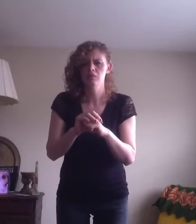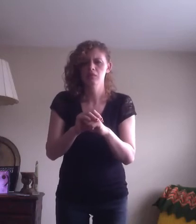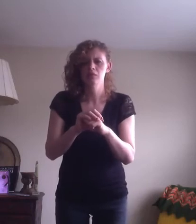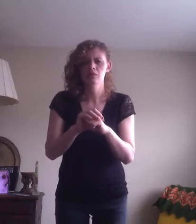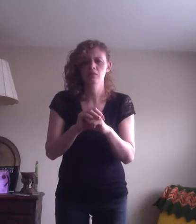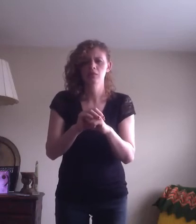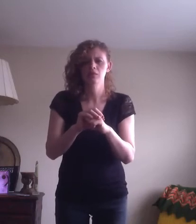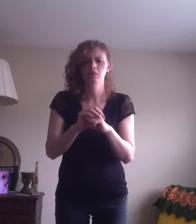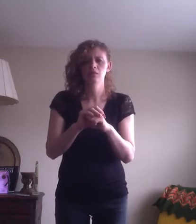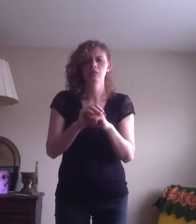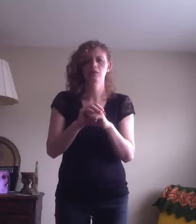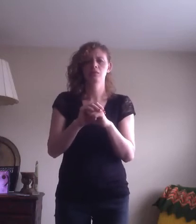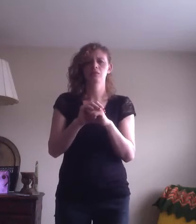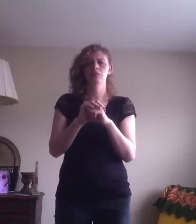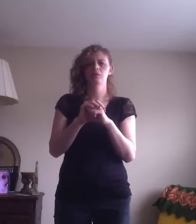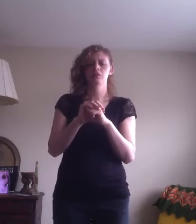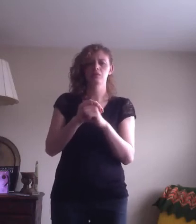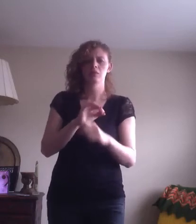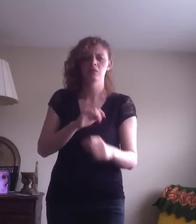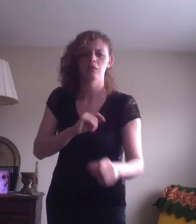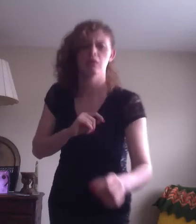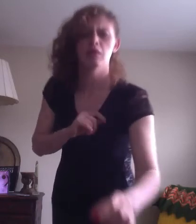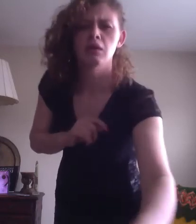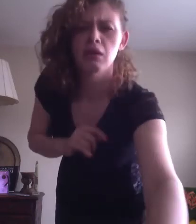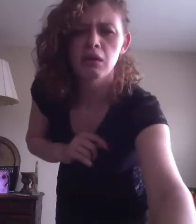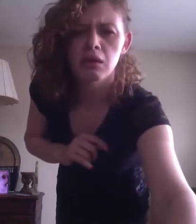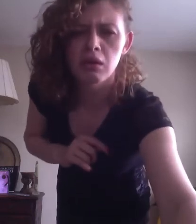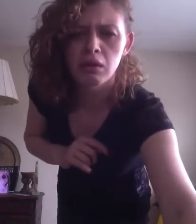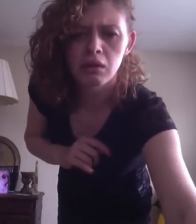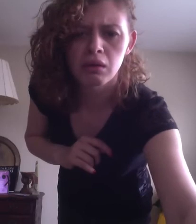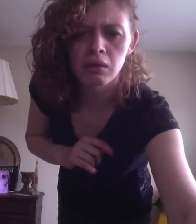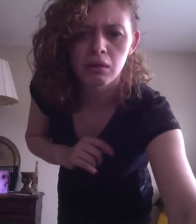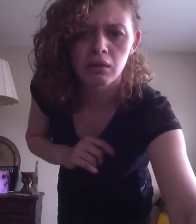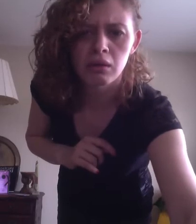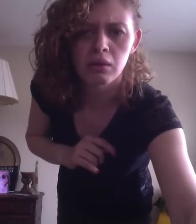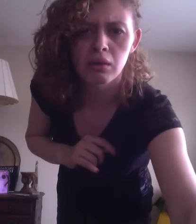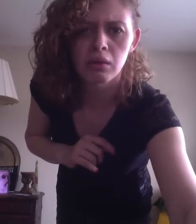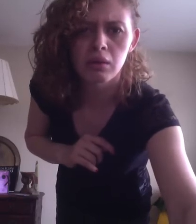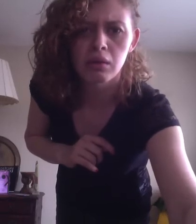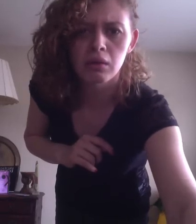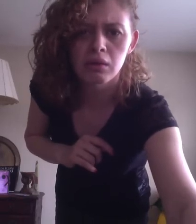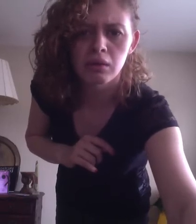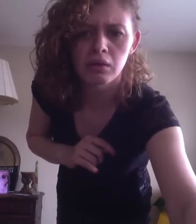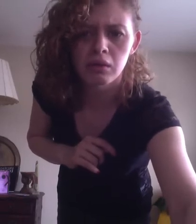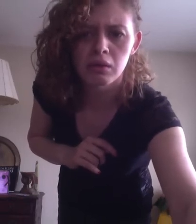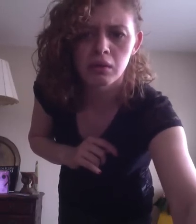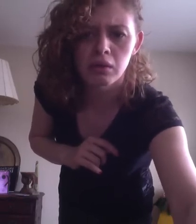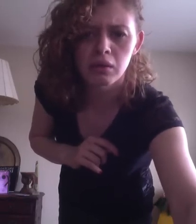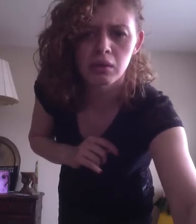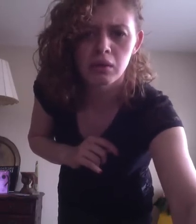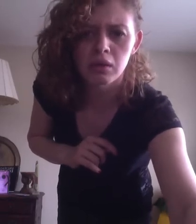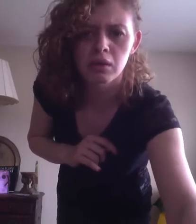okay. Of these two, which one is on the right? -3 is on the right. So